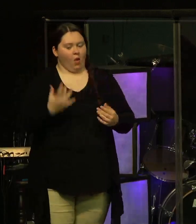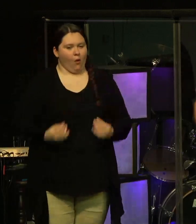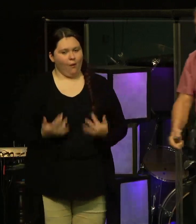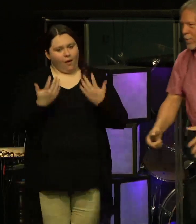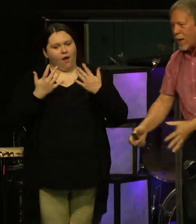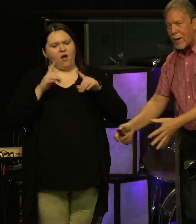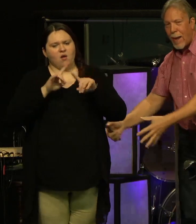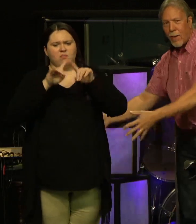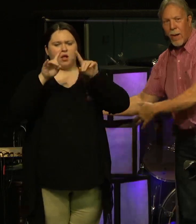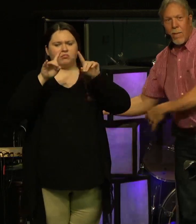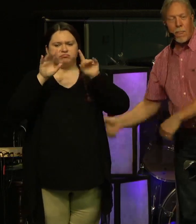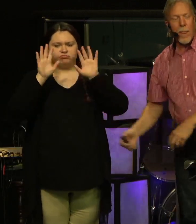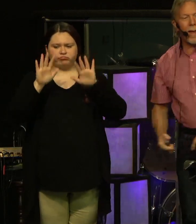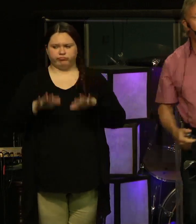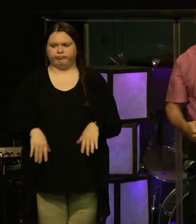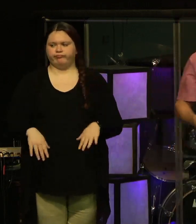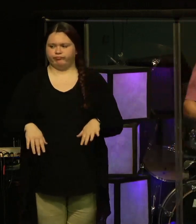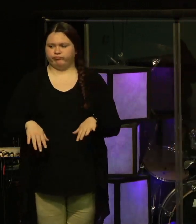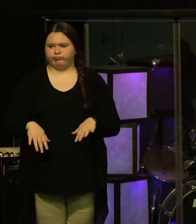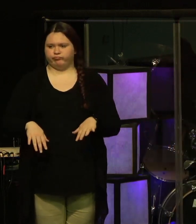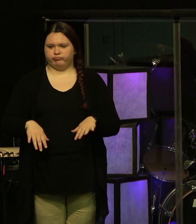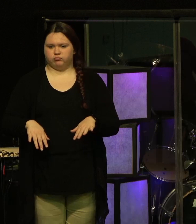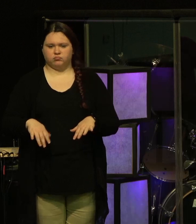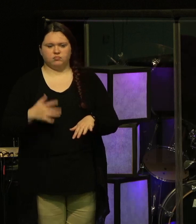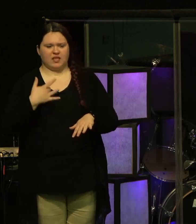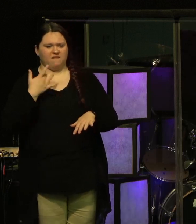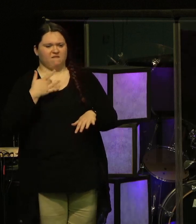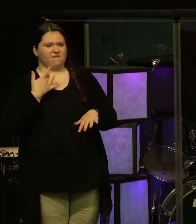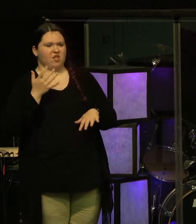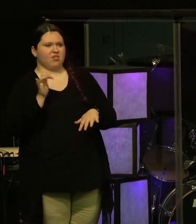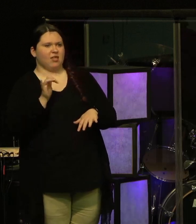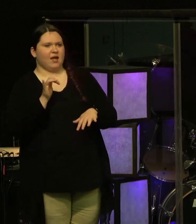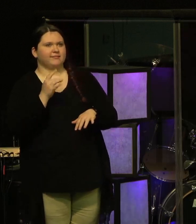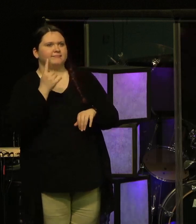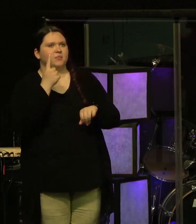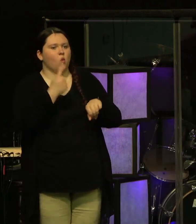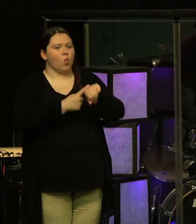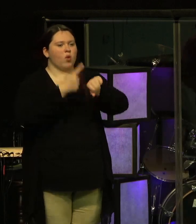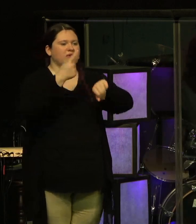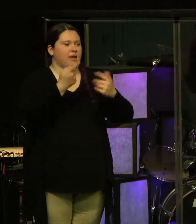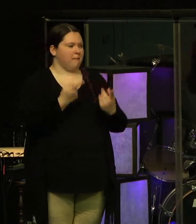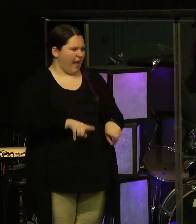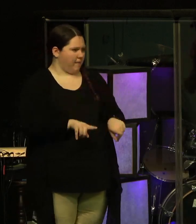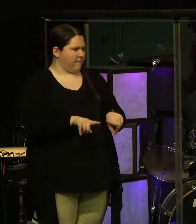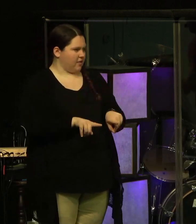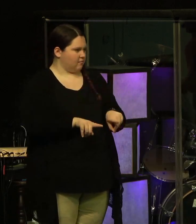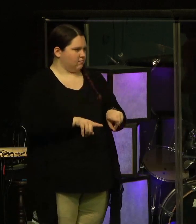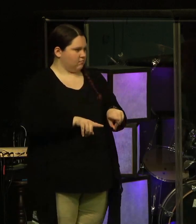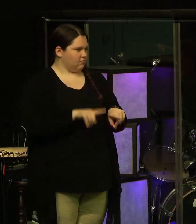then we come right back down. And it's a series of single events.